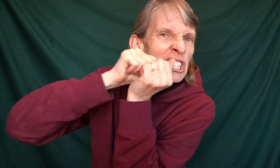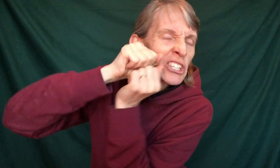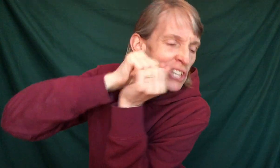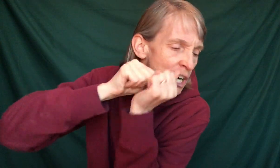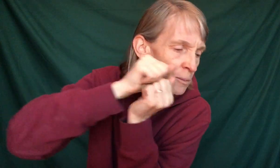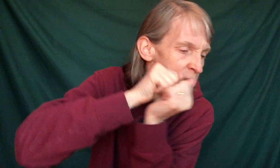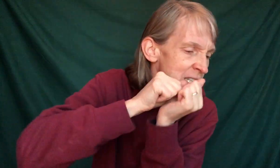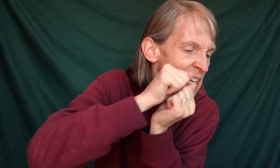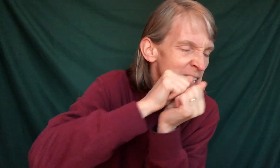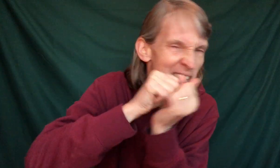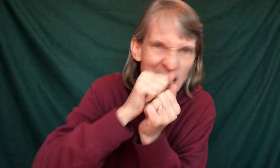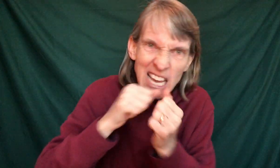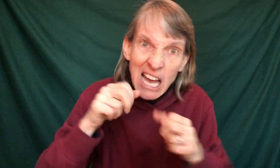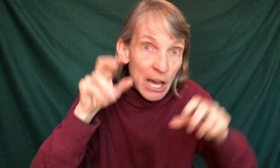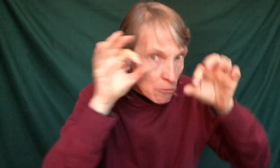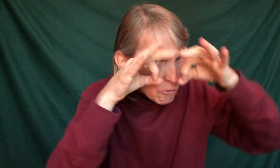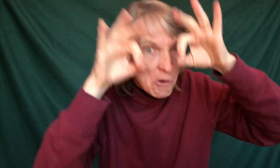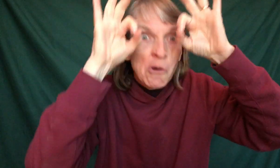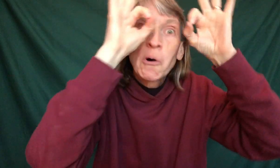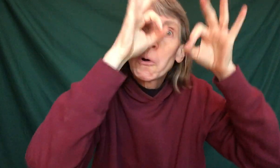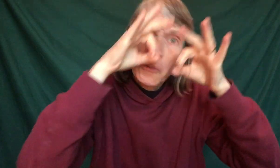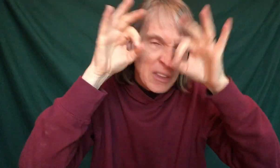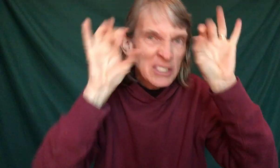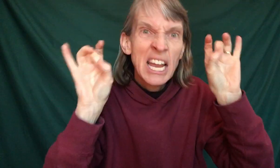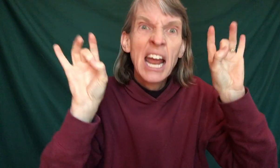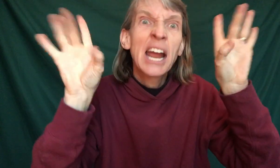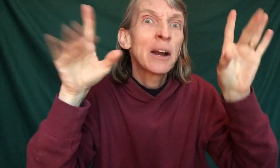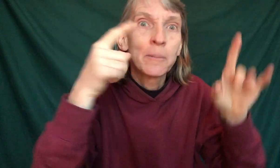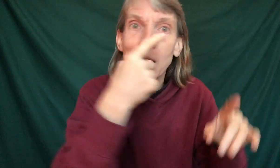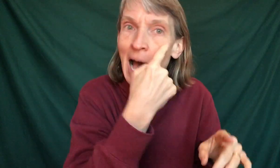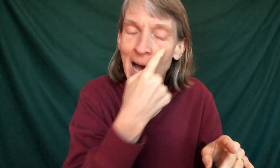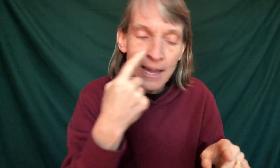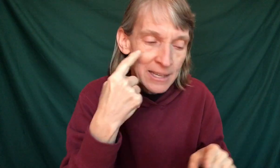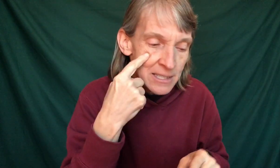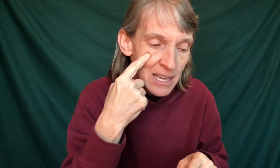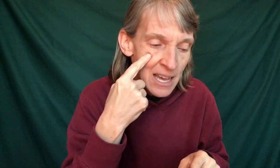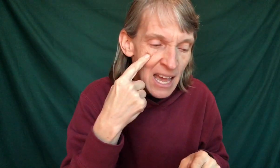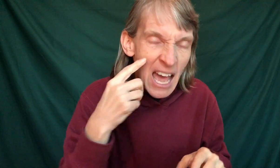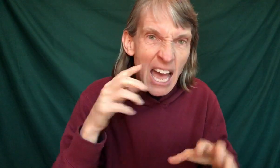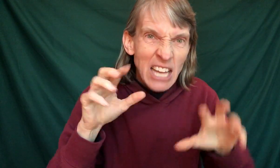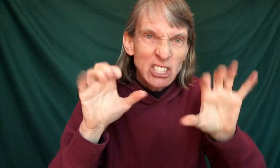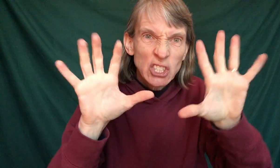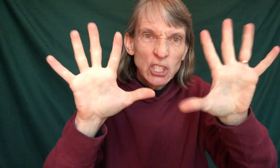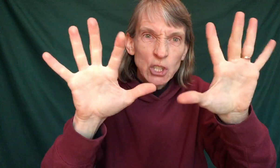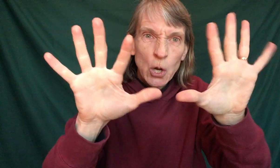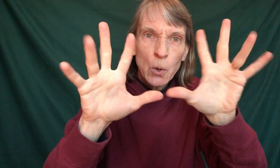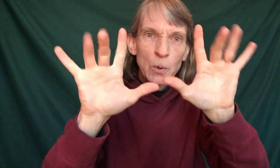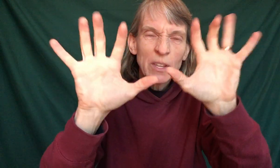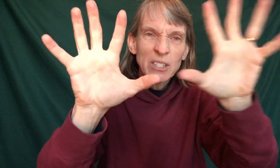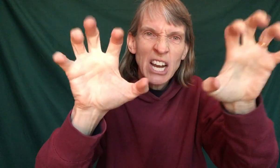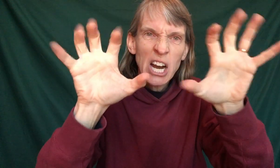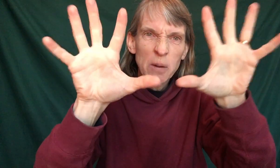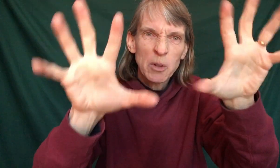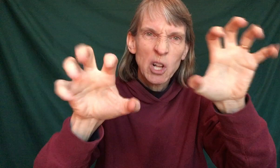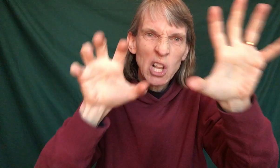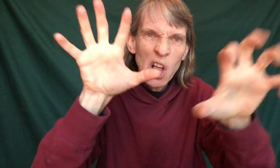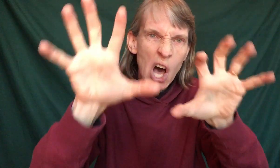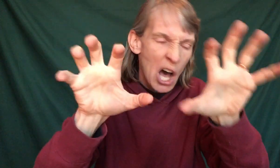their terrible teeth and rolled their terrible eyes and showed their terrible